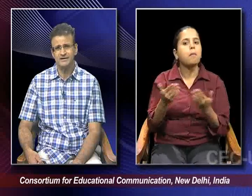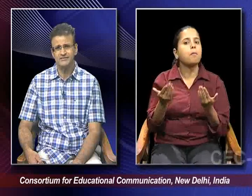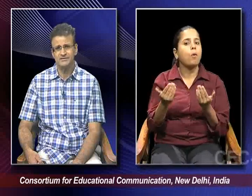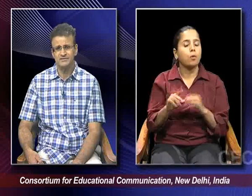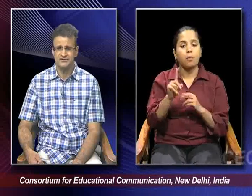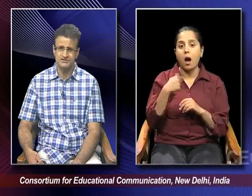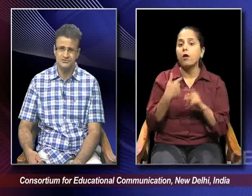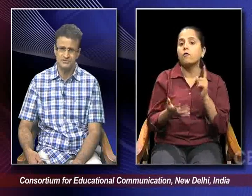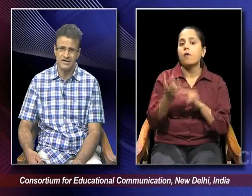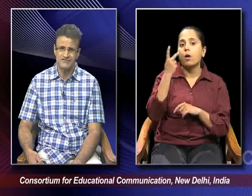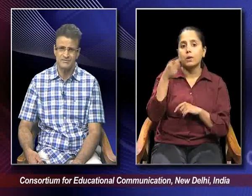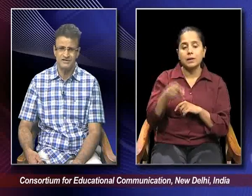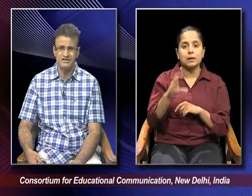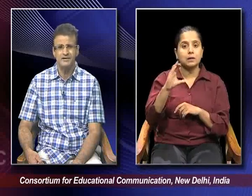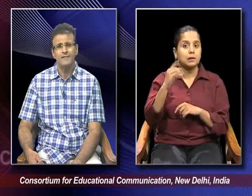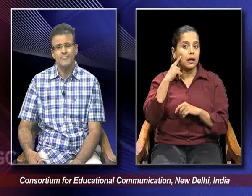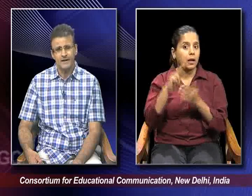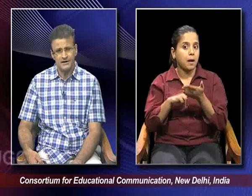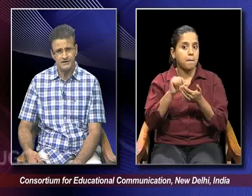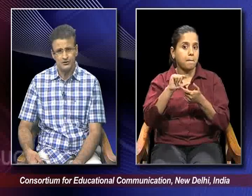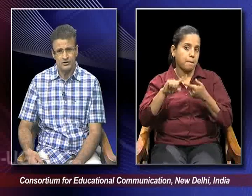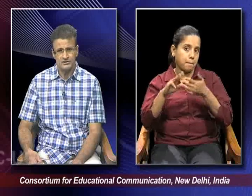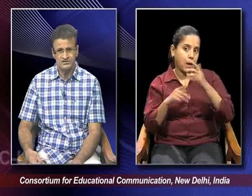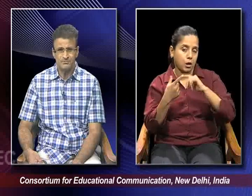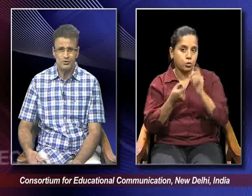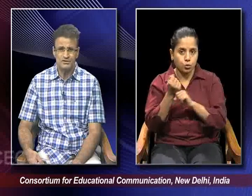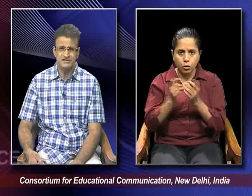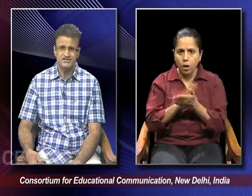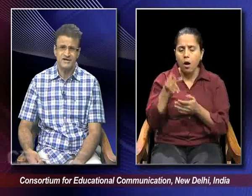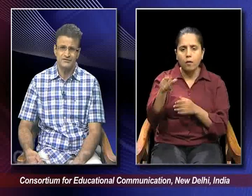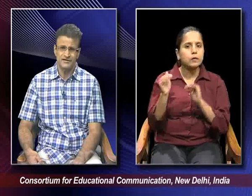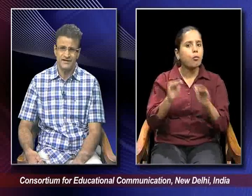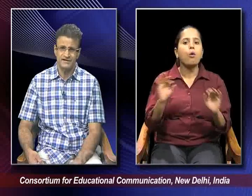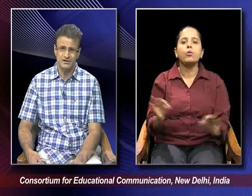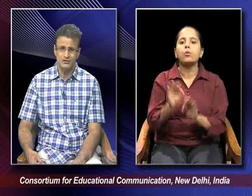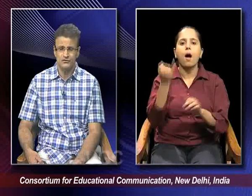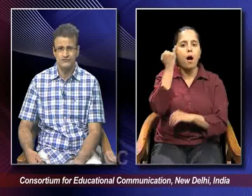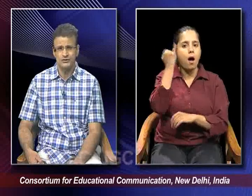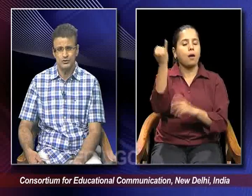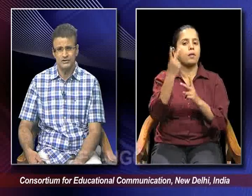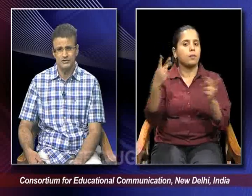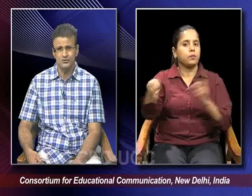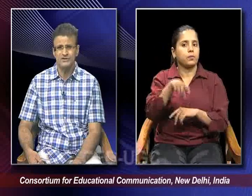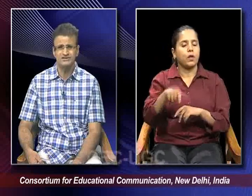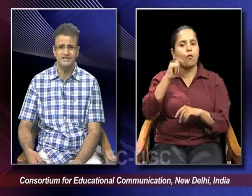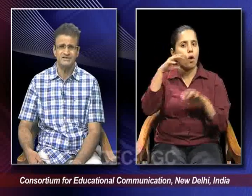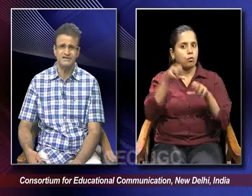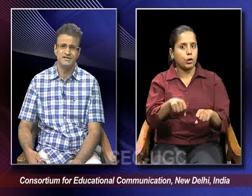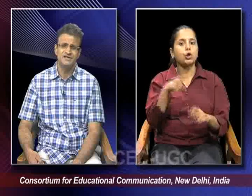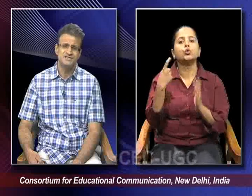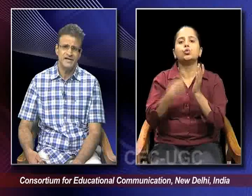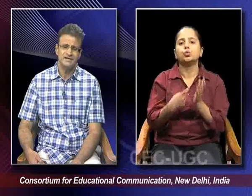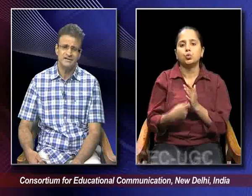that even the Cinematograph Committee did not support this kind of an idea of the colonial rulers, and